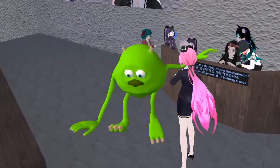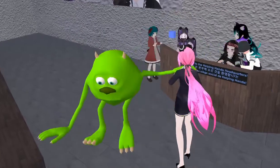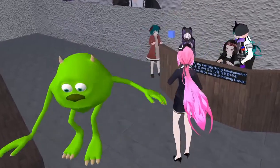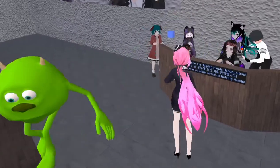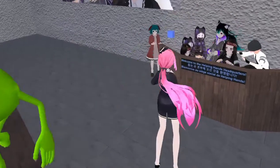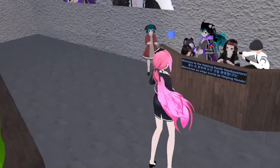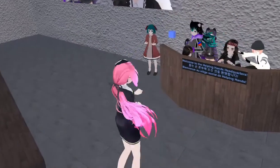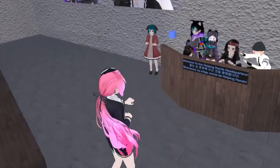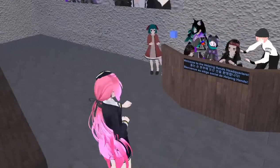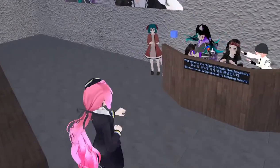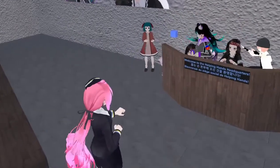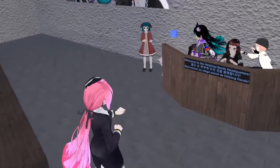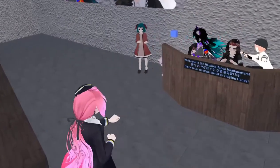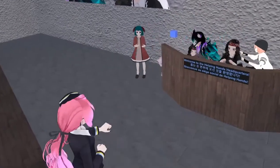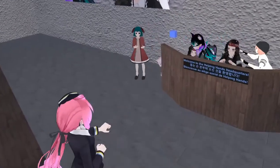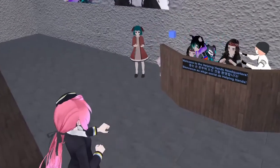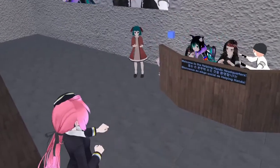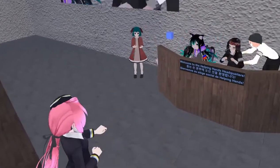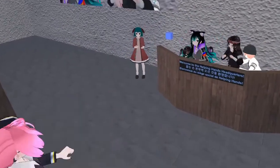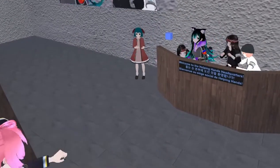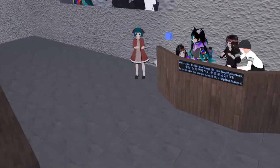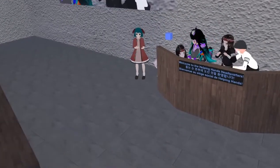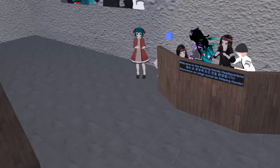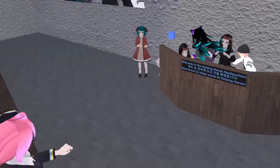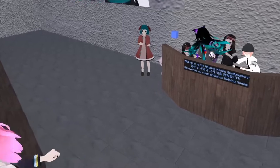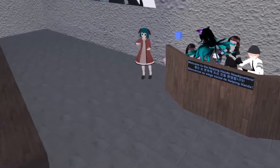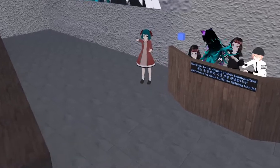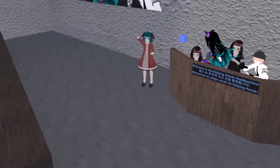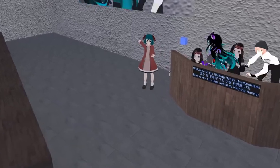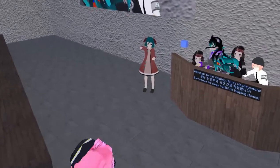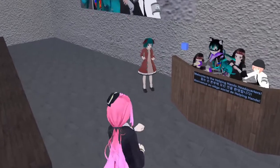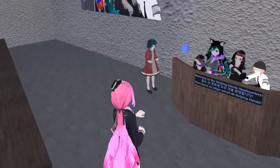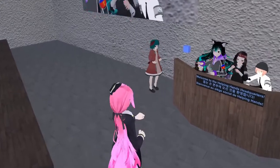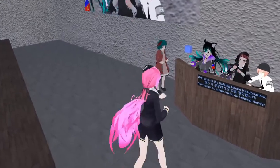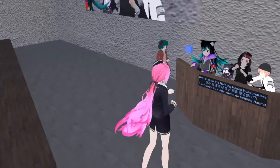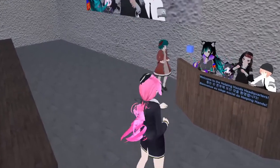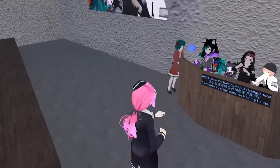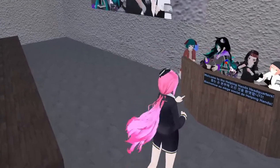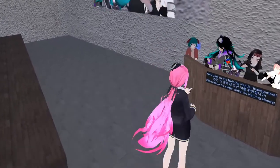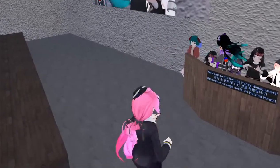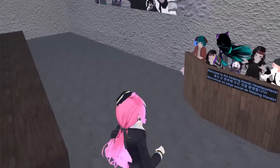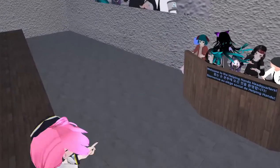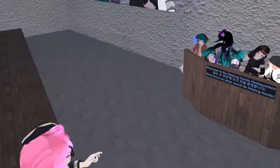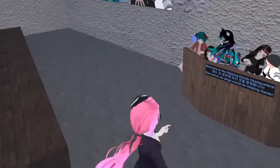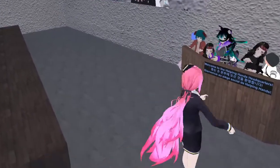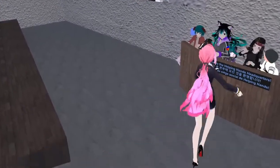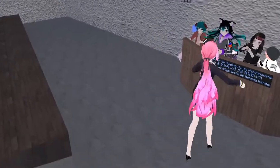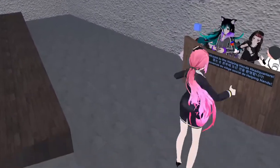behind the DJ. Yep. Okay. And then I can clearly see all of you, but okay. I'll just stay